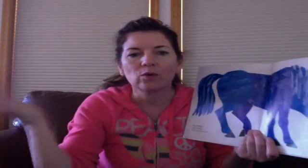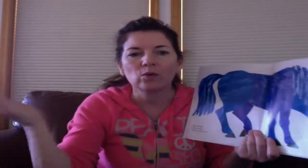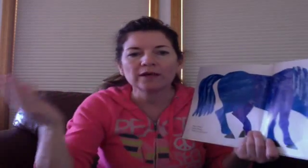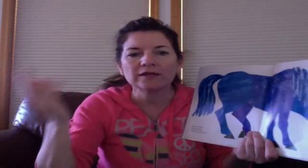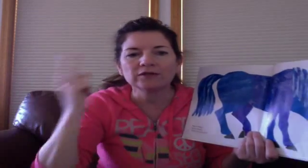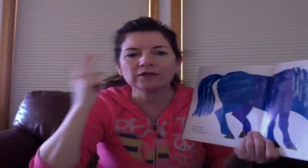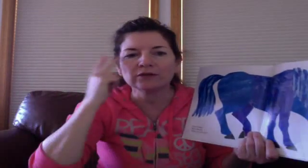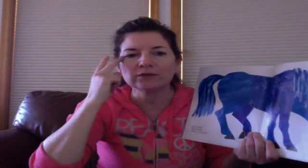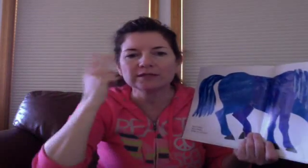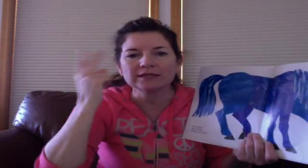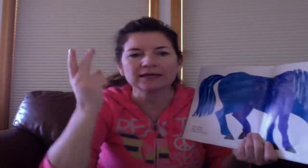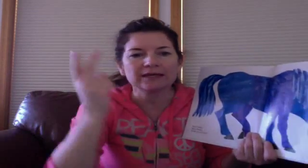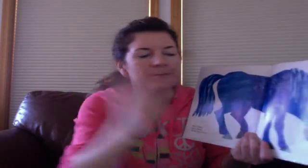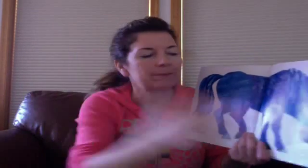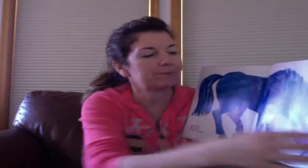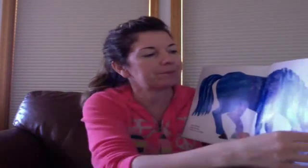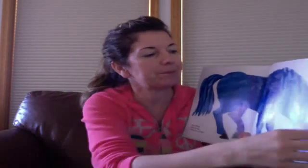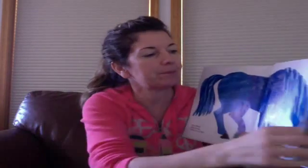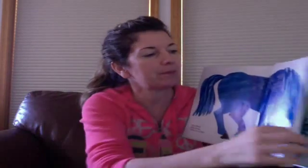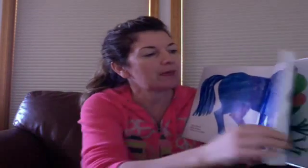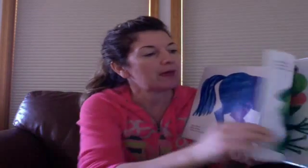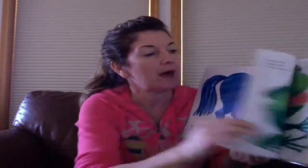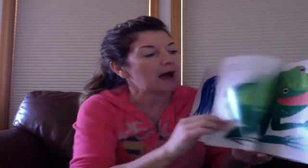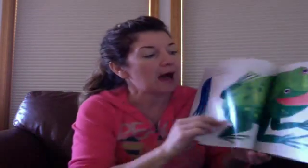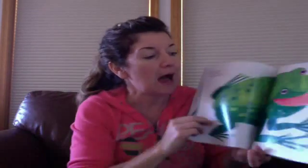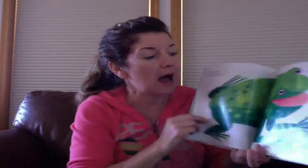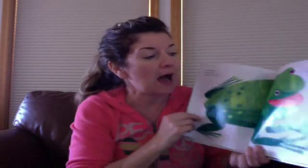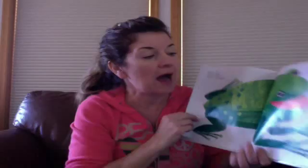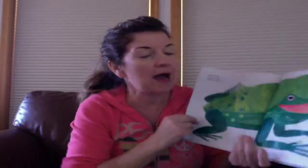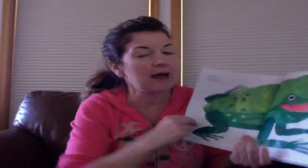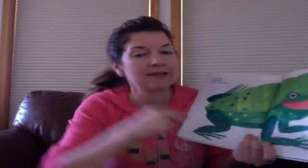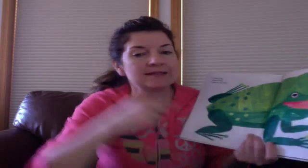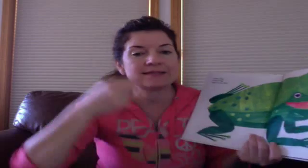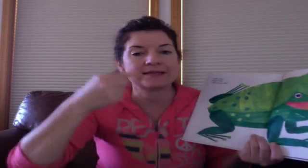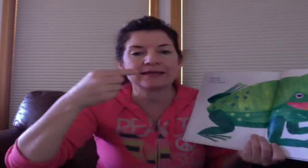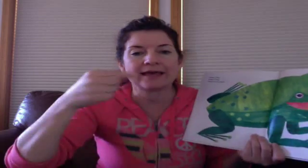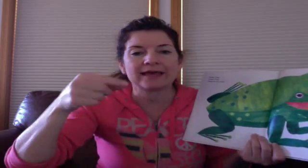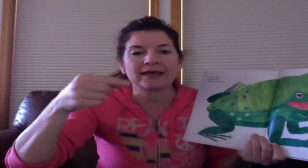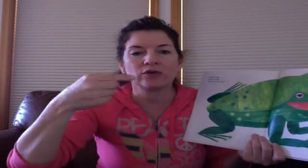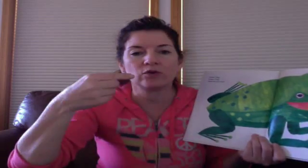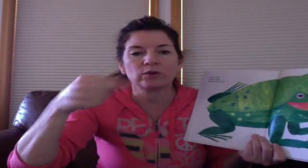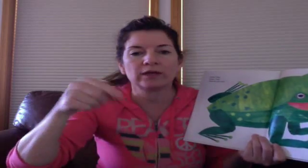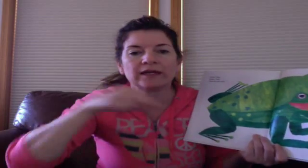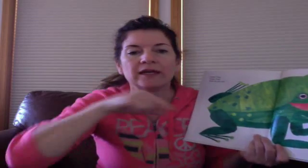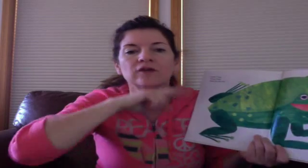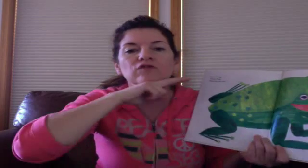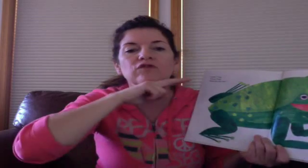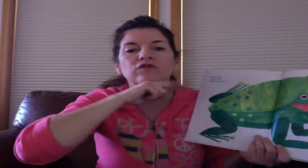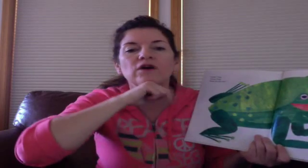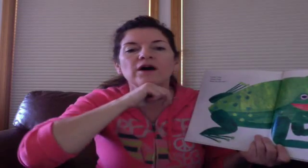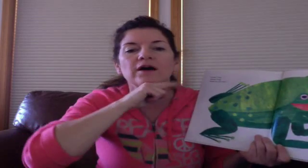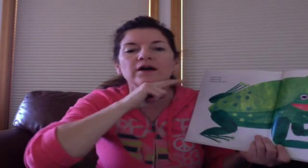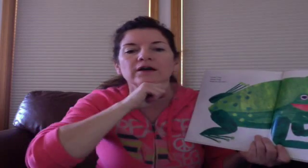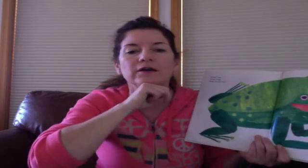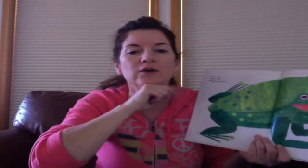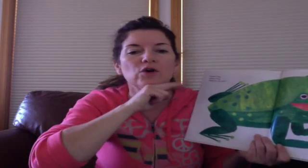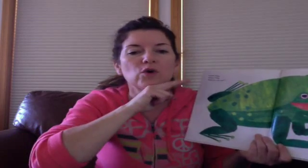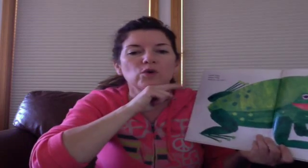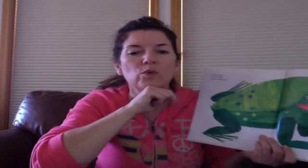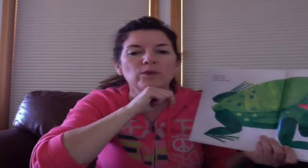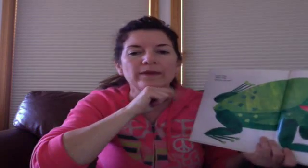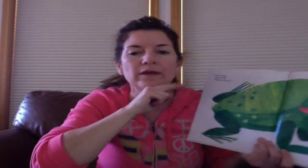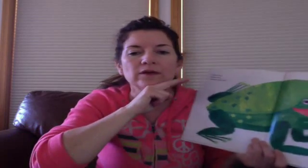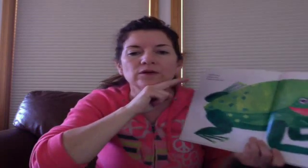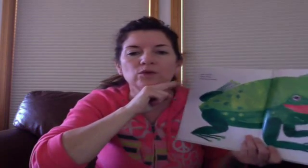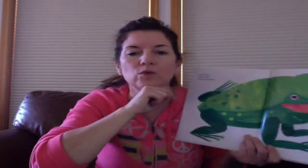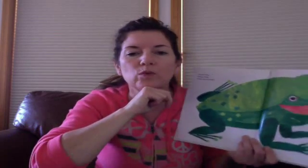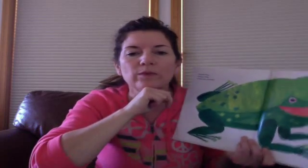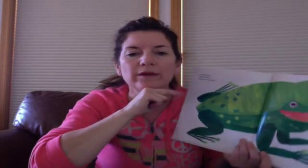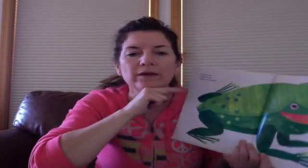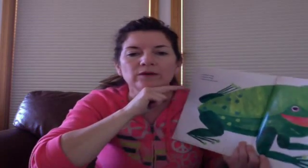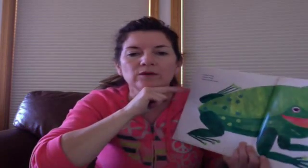what do you see? I see a green frog. Ribbit, ribbit,